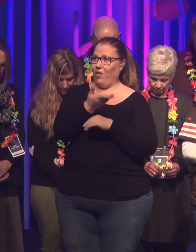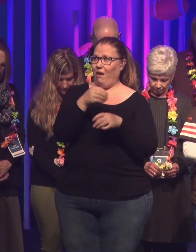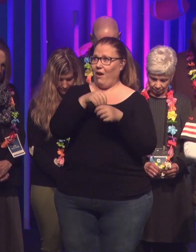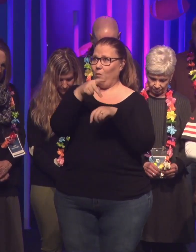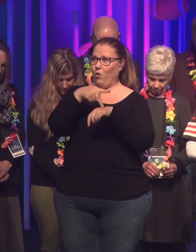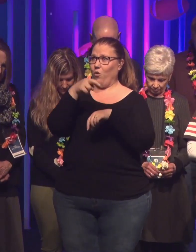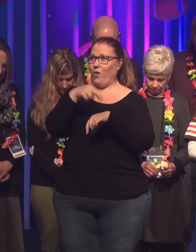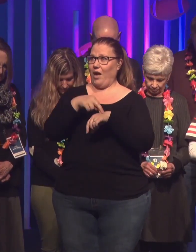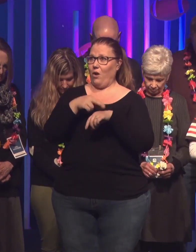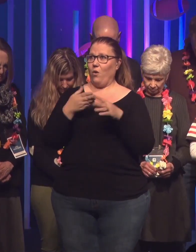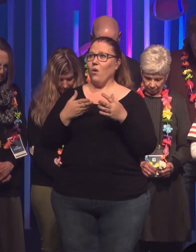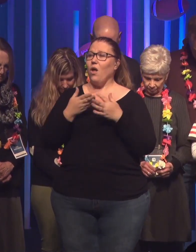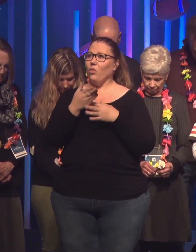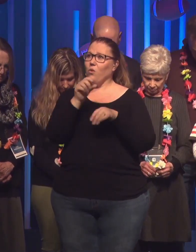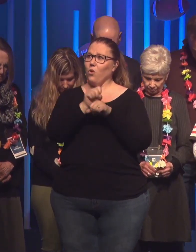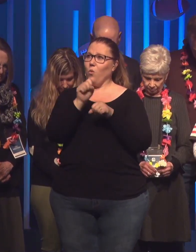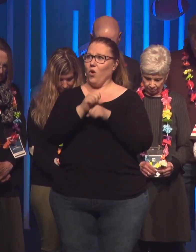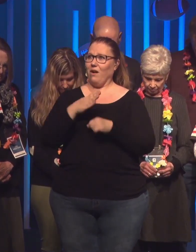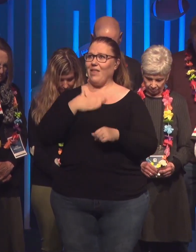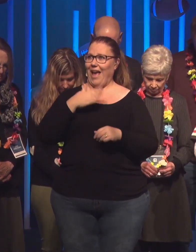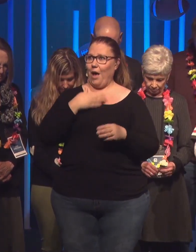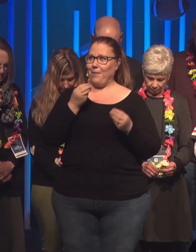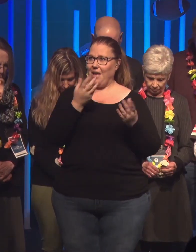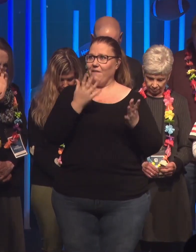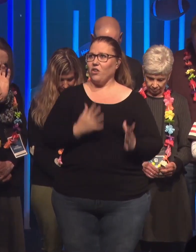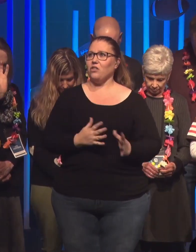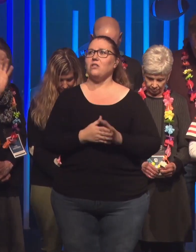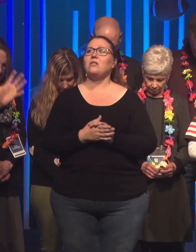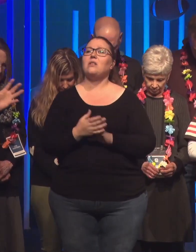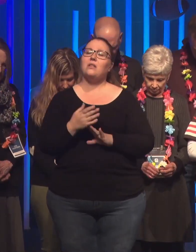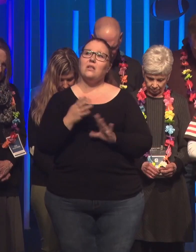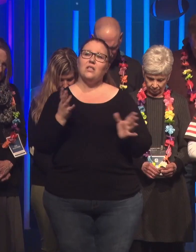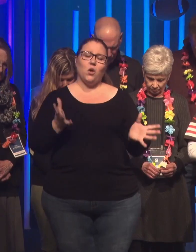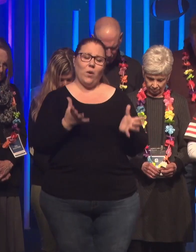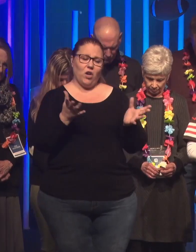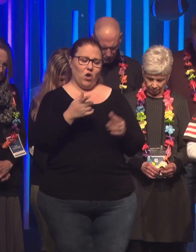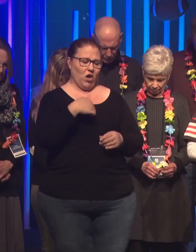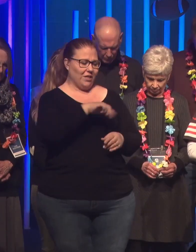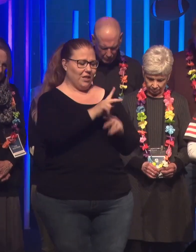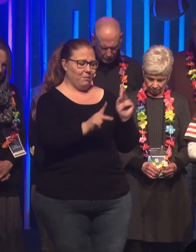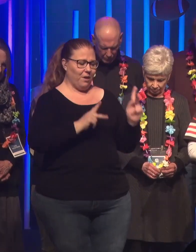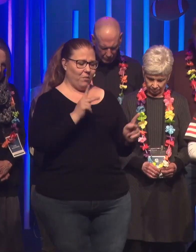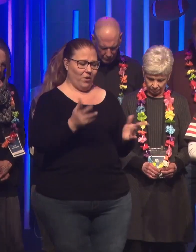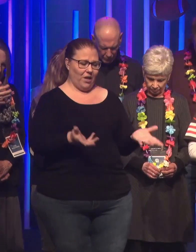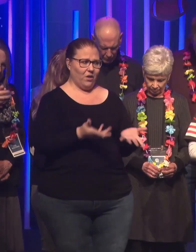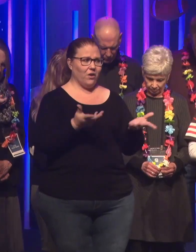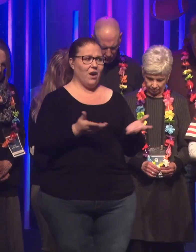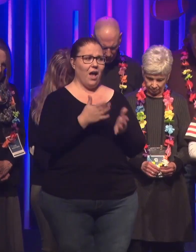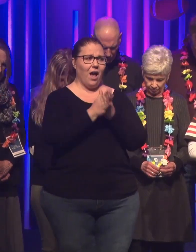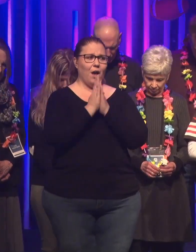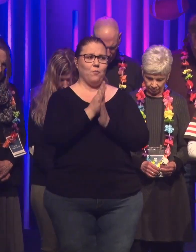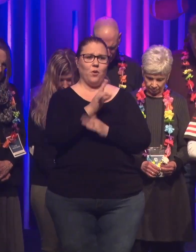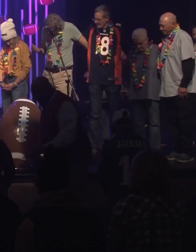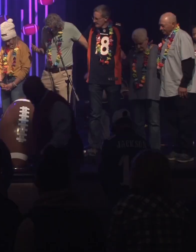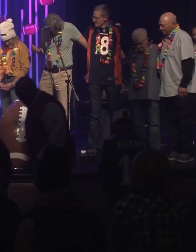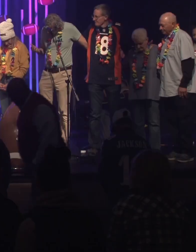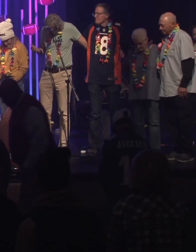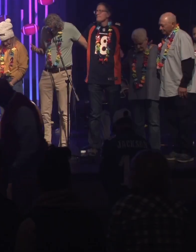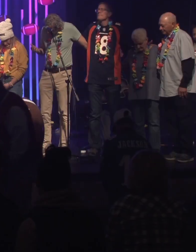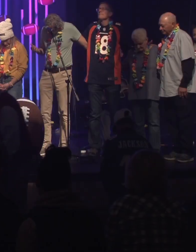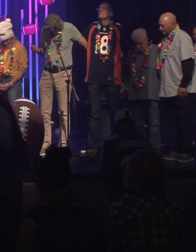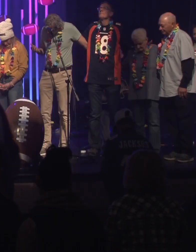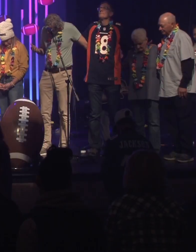Rico through the work of Happy Givers. So be an encouragement to these folks. I pray, God, that their journey would be filled with